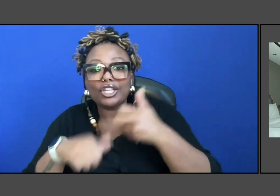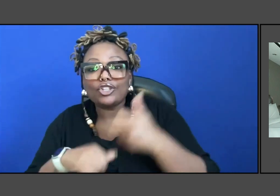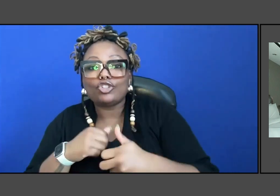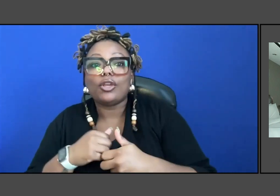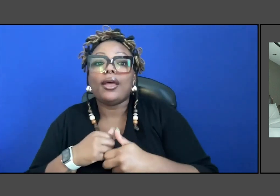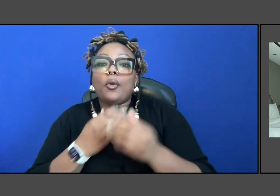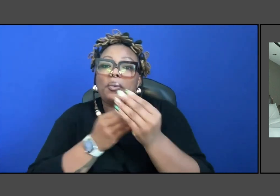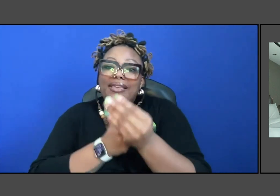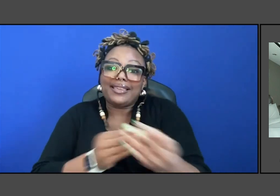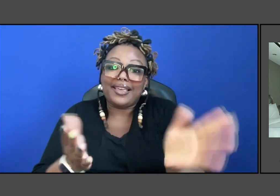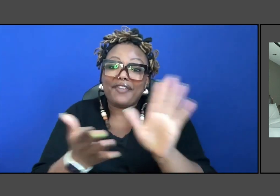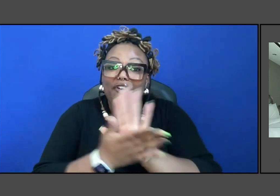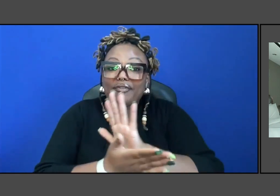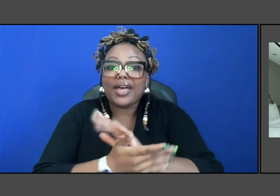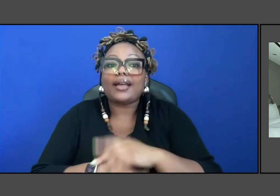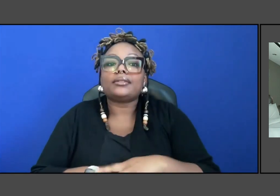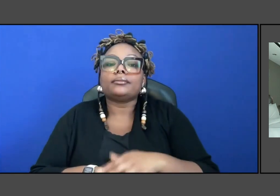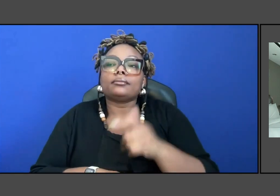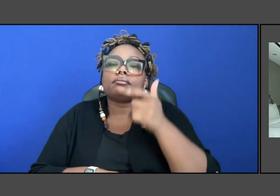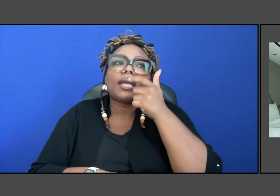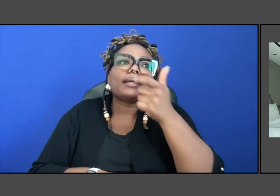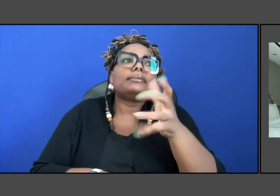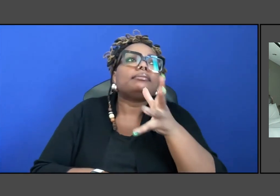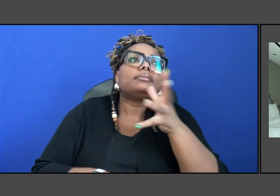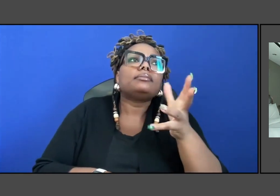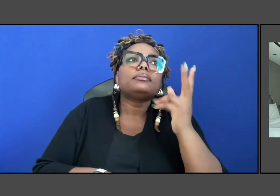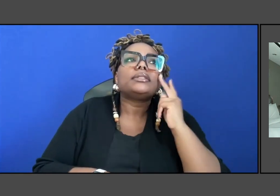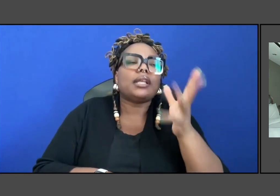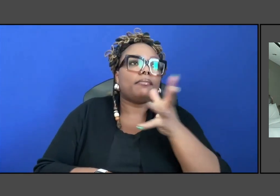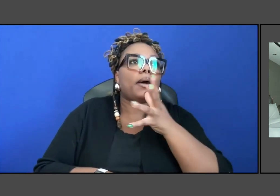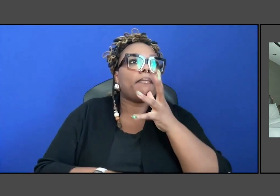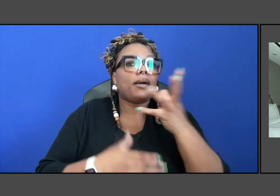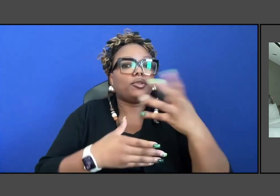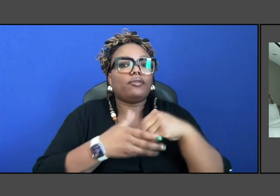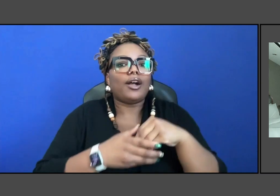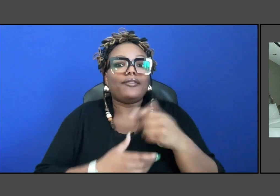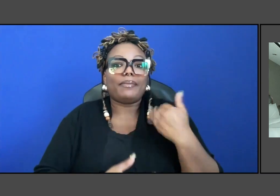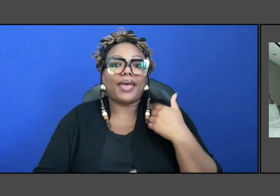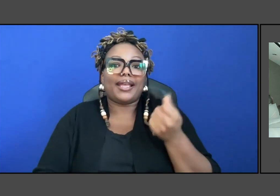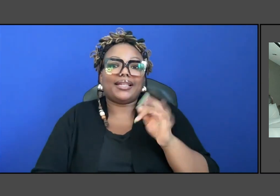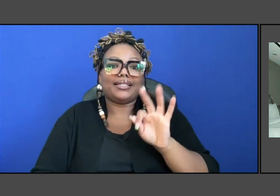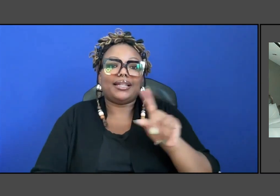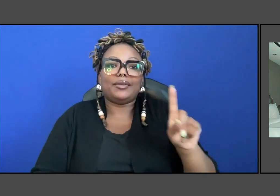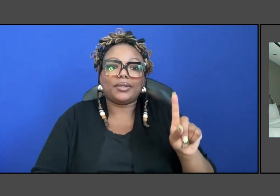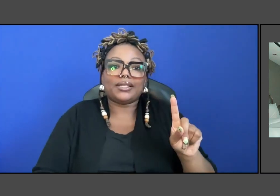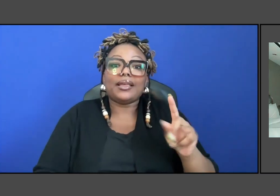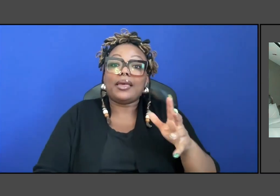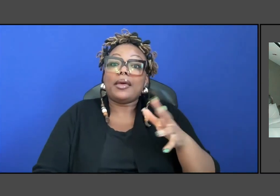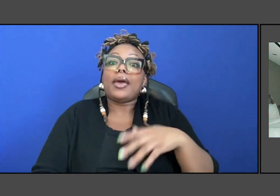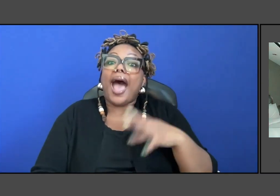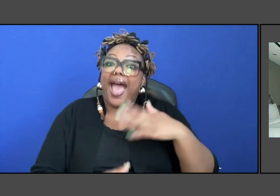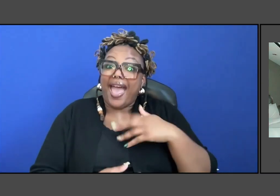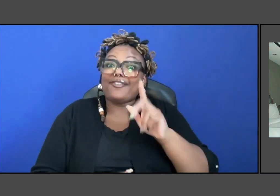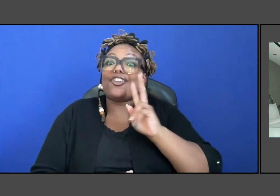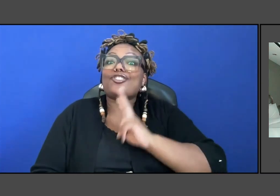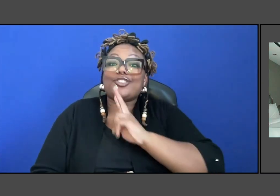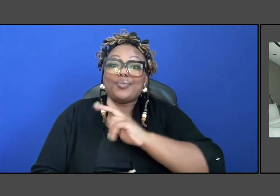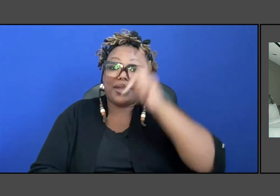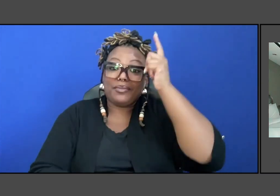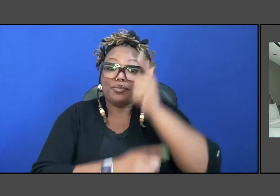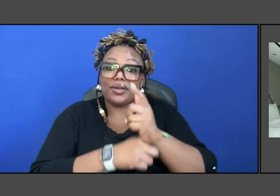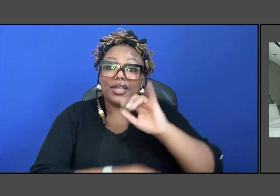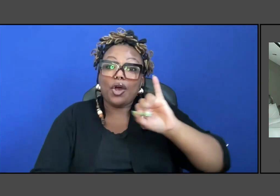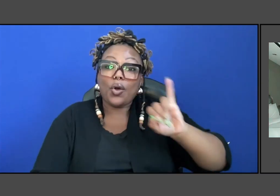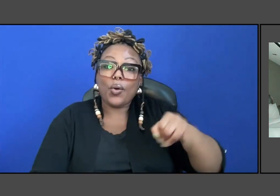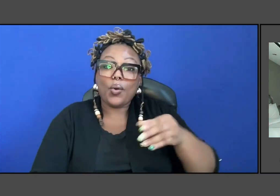Watch things like her involvement in 1991 when we were in high school. My brother Joaquin and I have a twin brother, Joaquin,